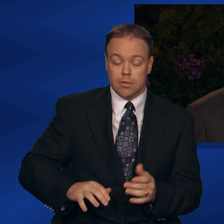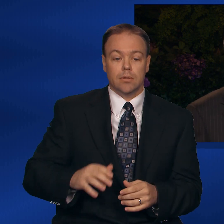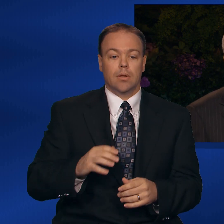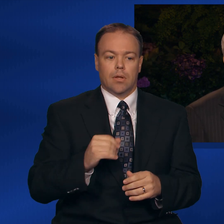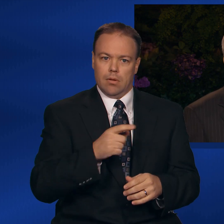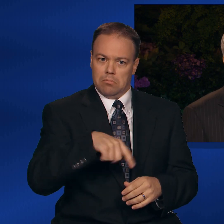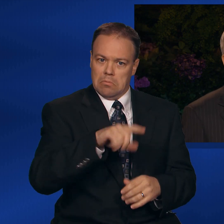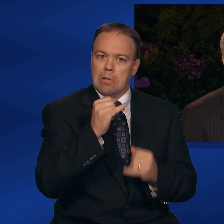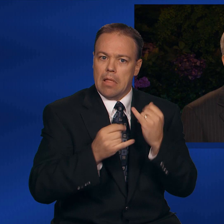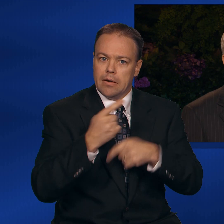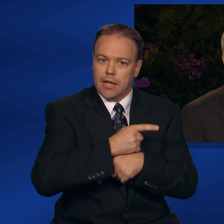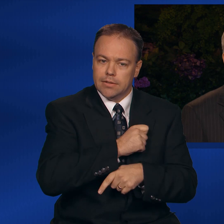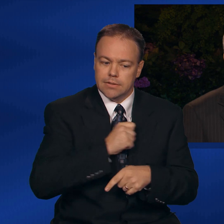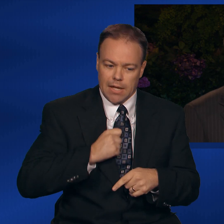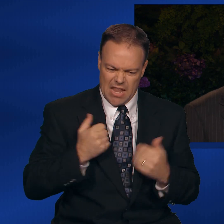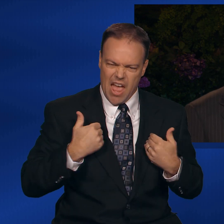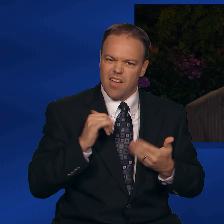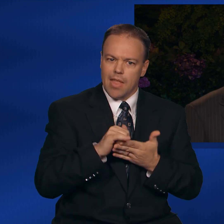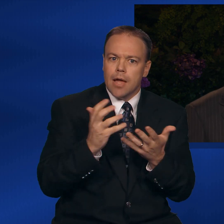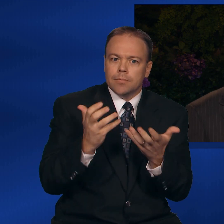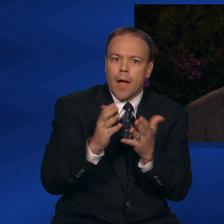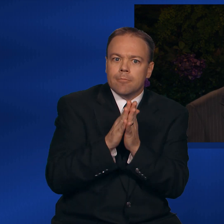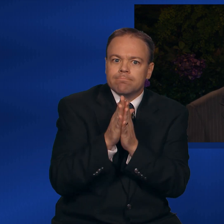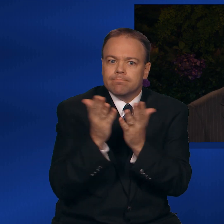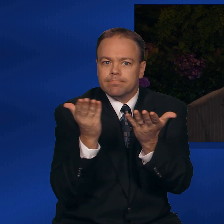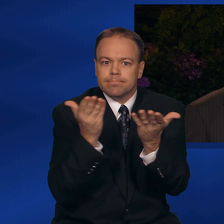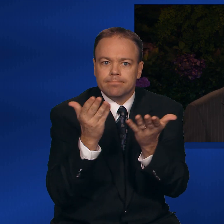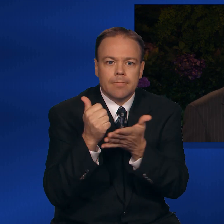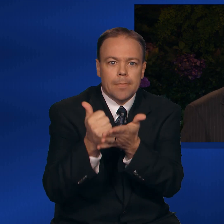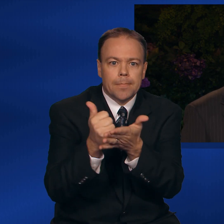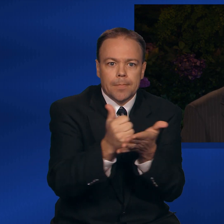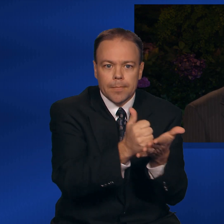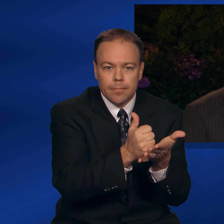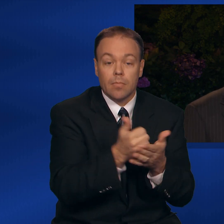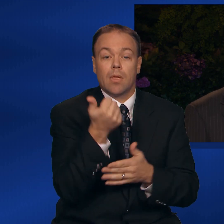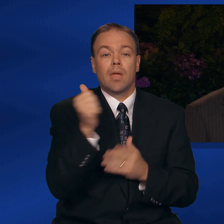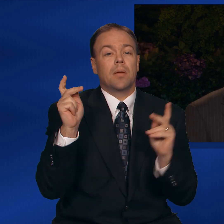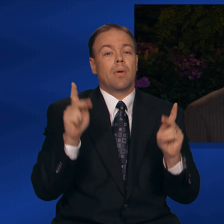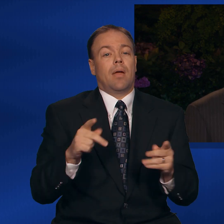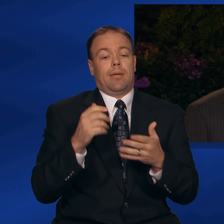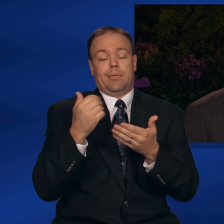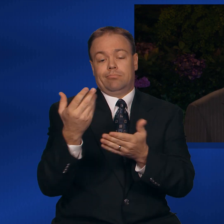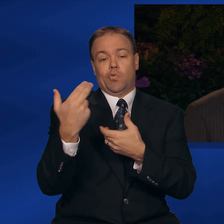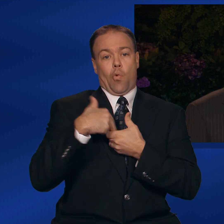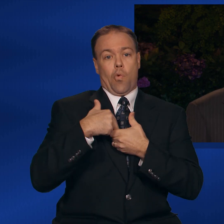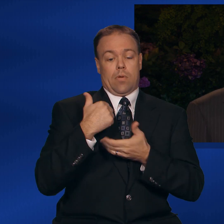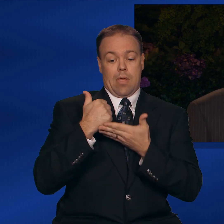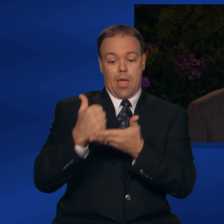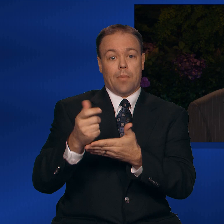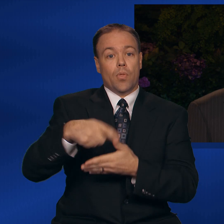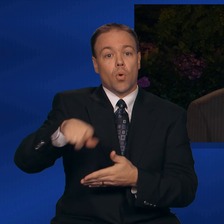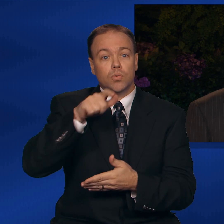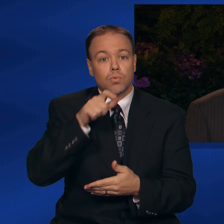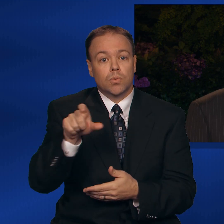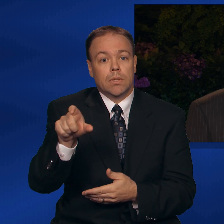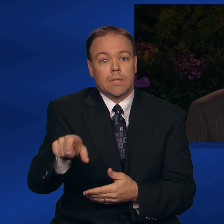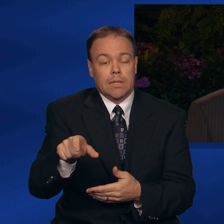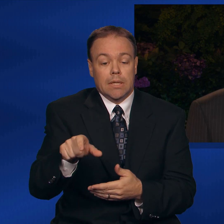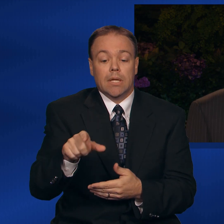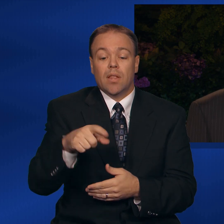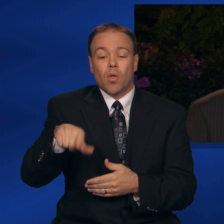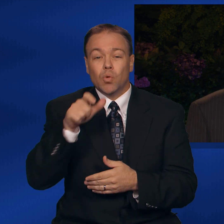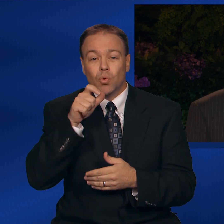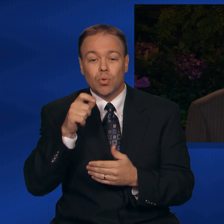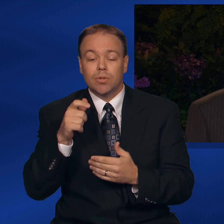that insatiable urge. Anyone may join with us to help the needy and provide relief to